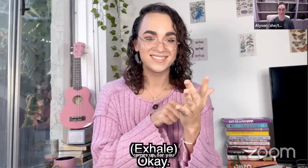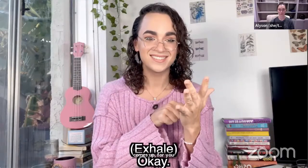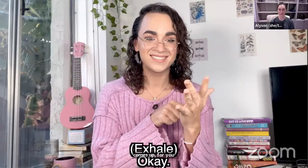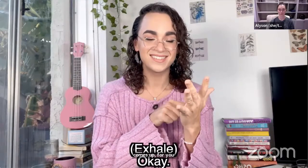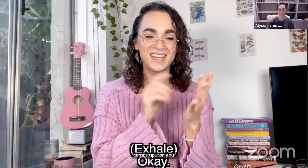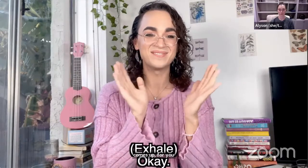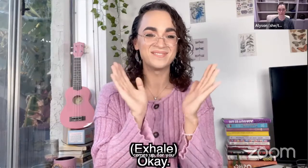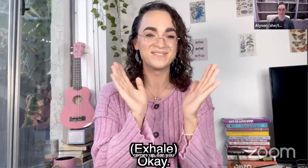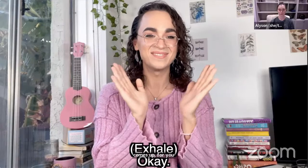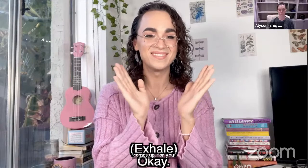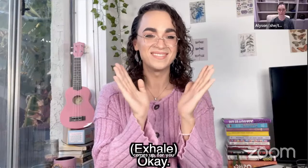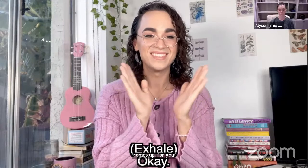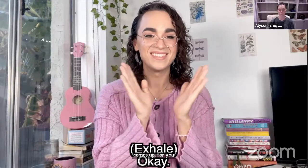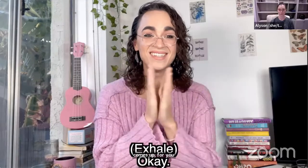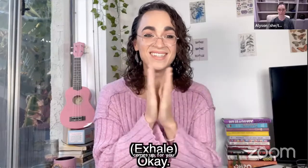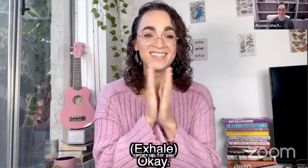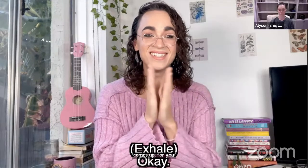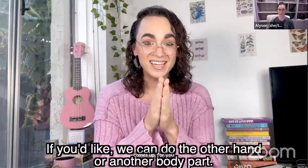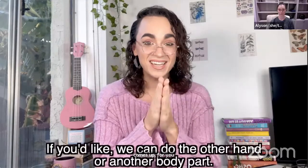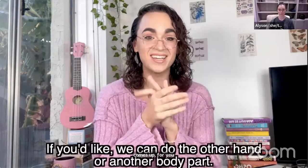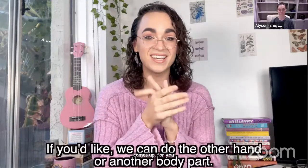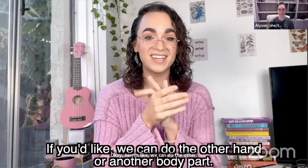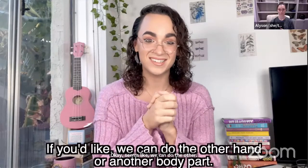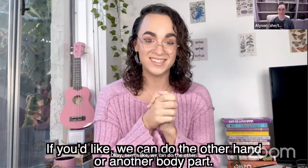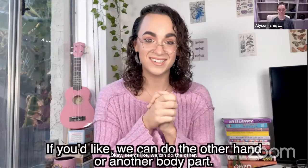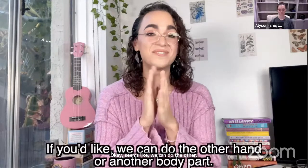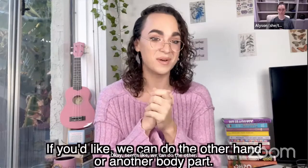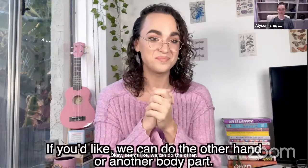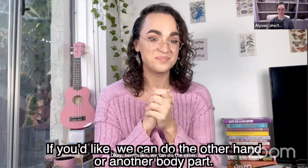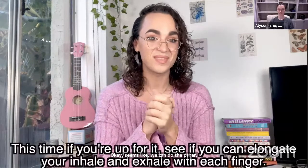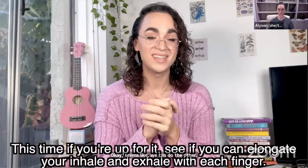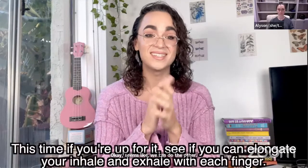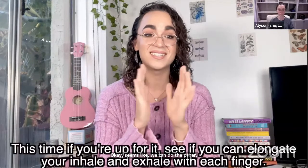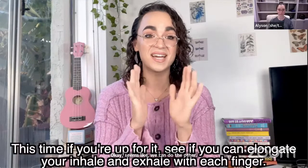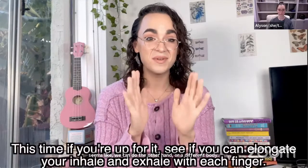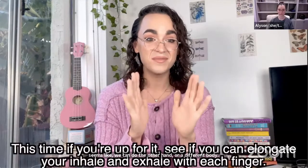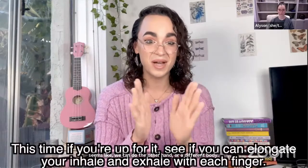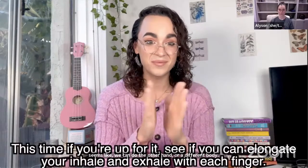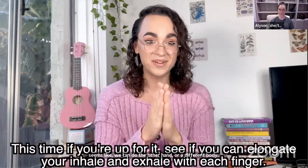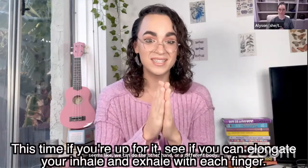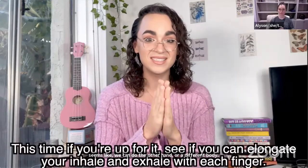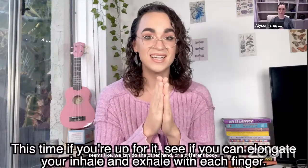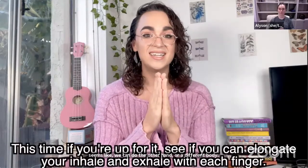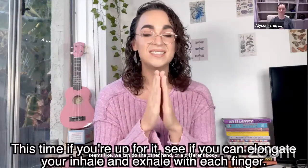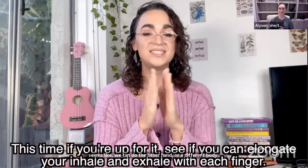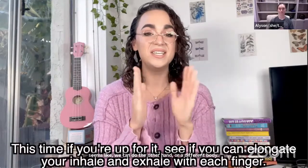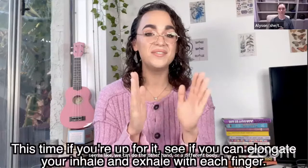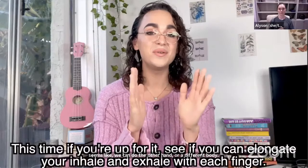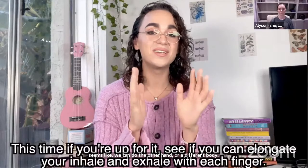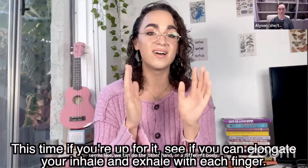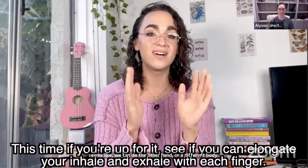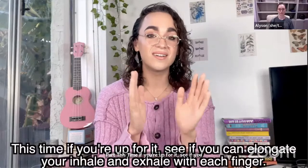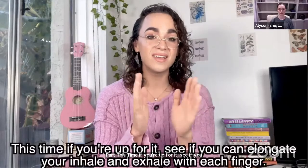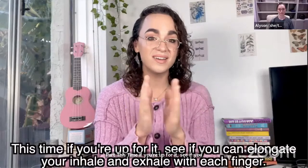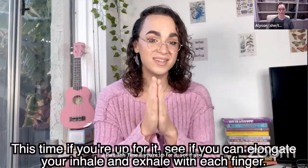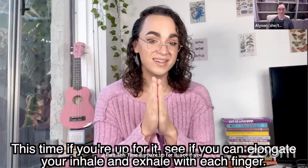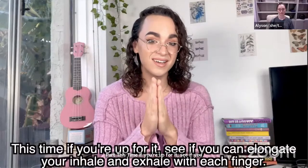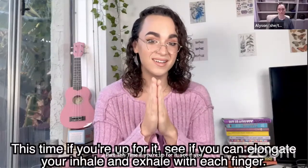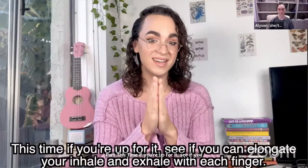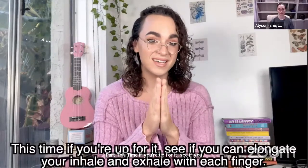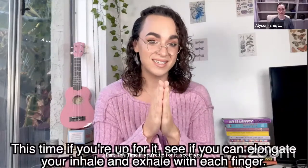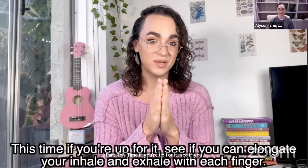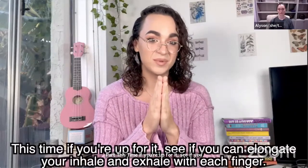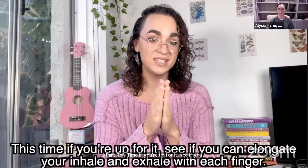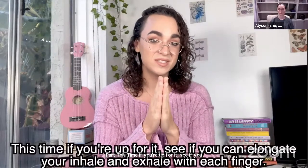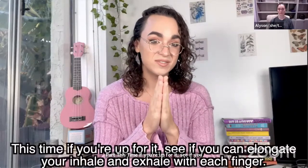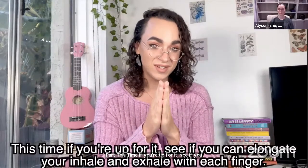Okay, if you'd like, we can do the other hand or a different body part. This time, if you're up for it, see if you can elongate your inhale